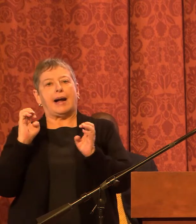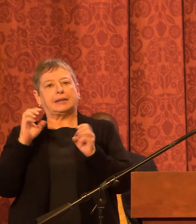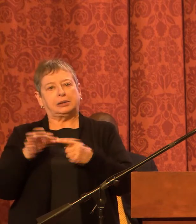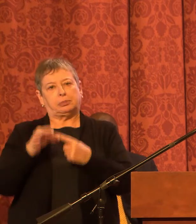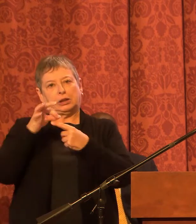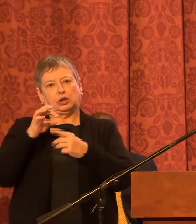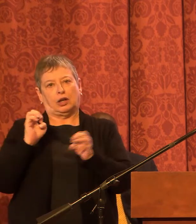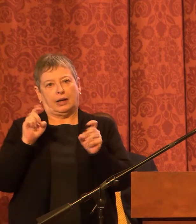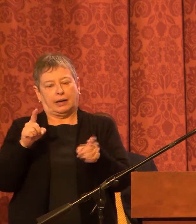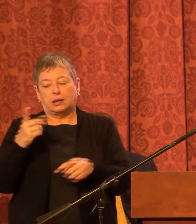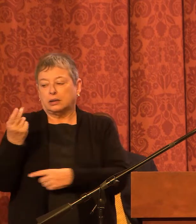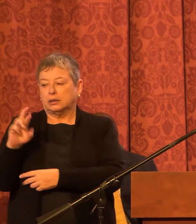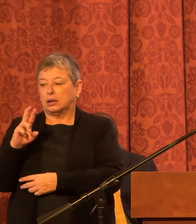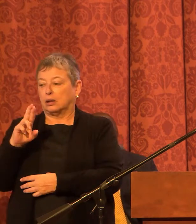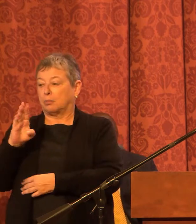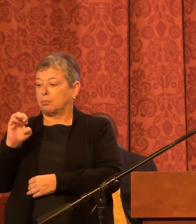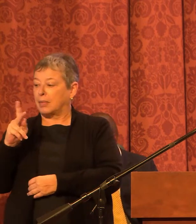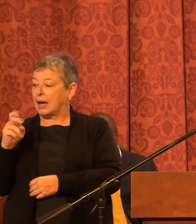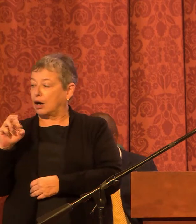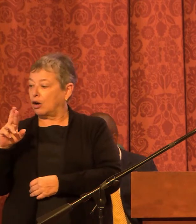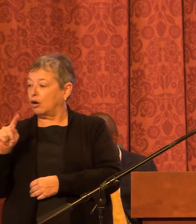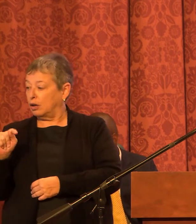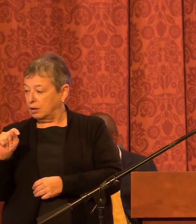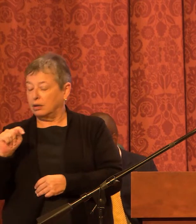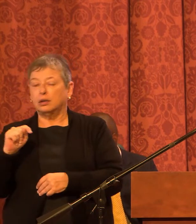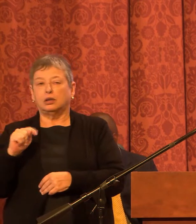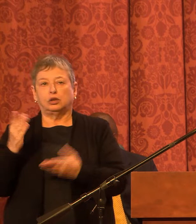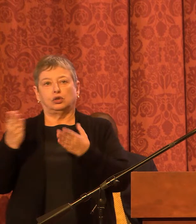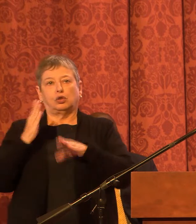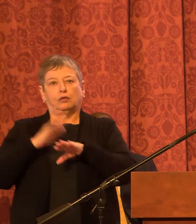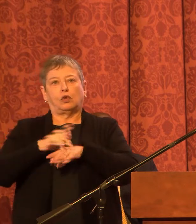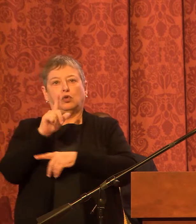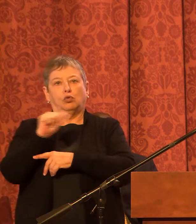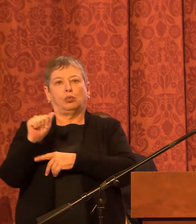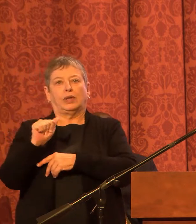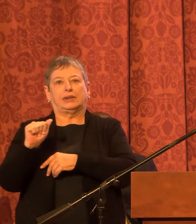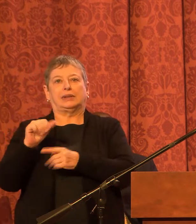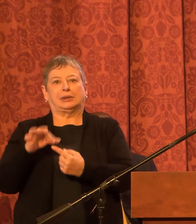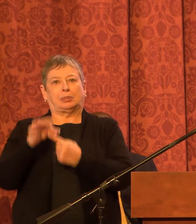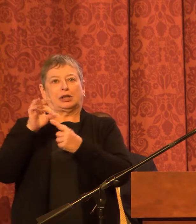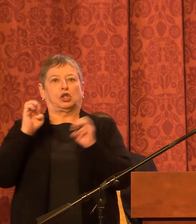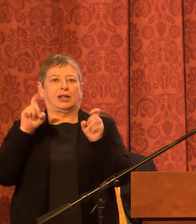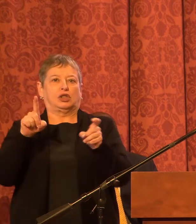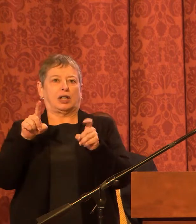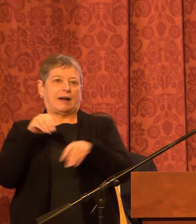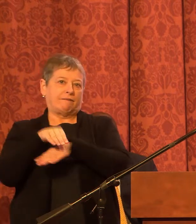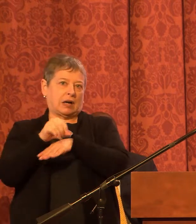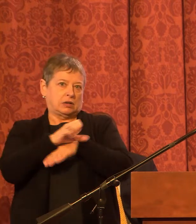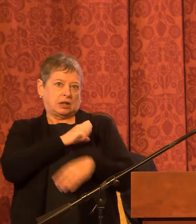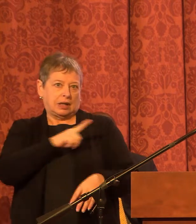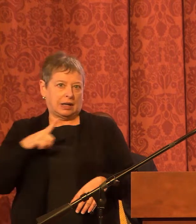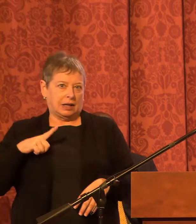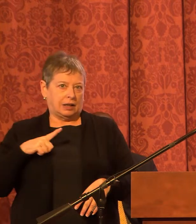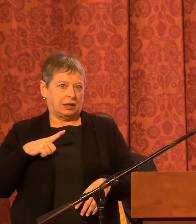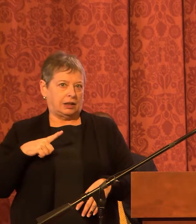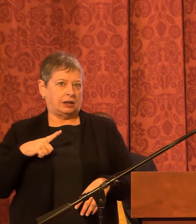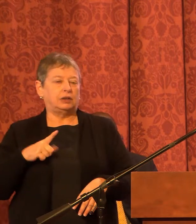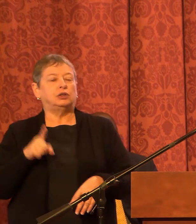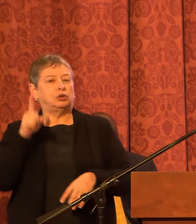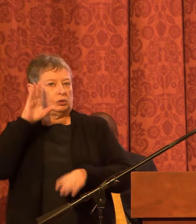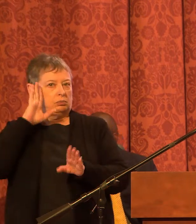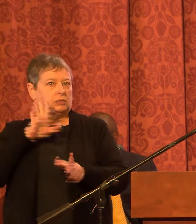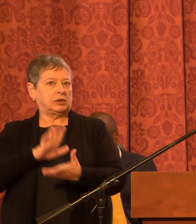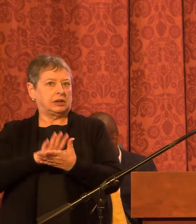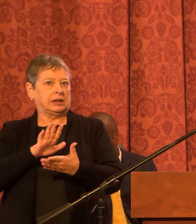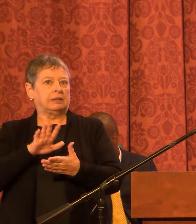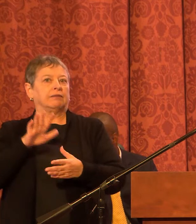Dr. Beckers serves on the Louisiana Special Education Advisory Panel. Dr. Beckers leads the LAPI, Louisiana